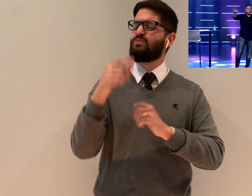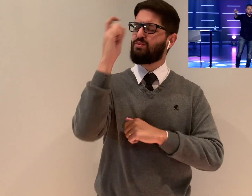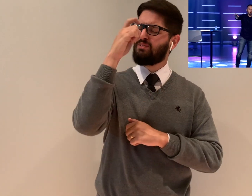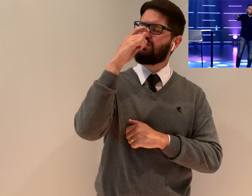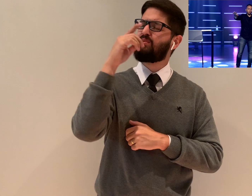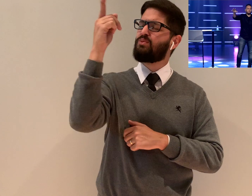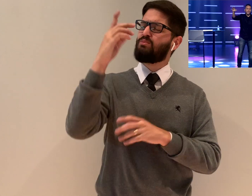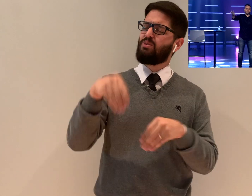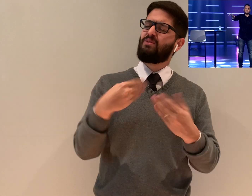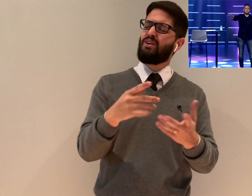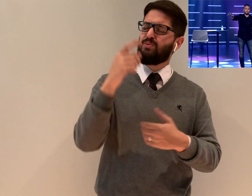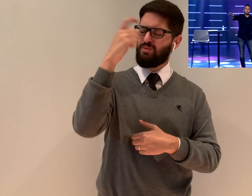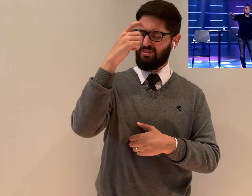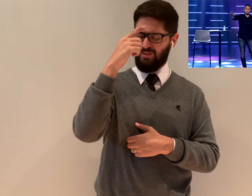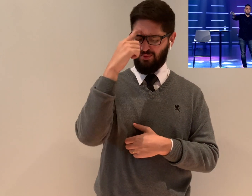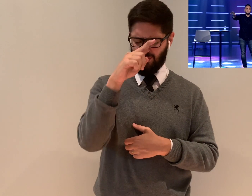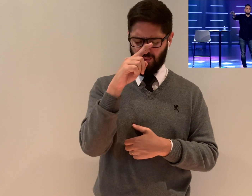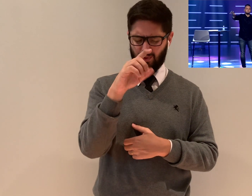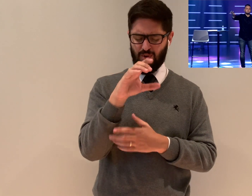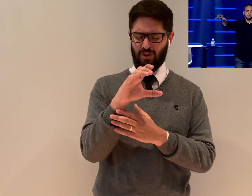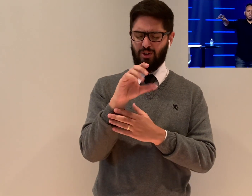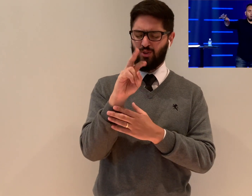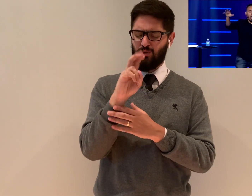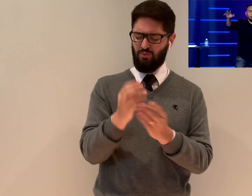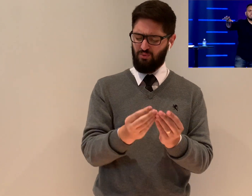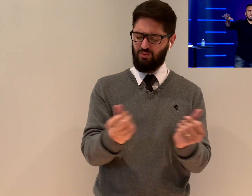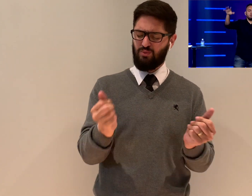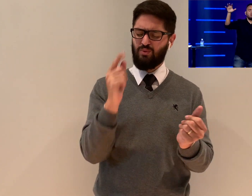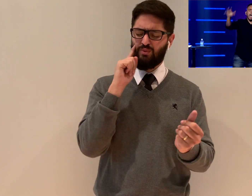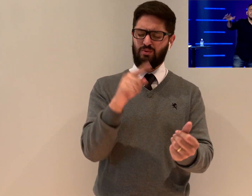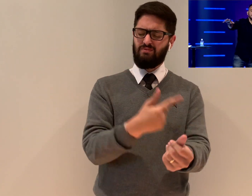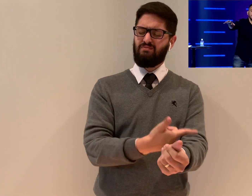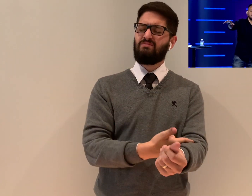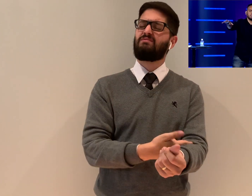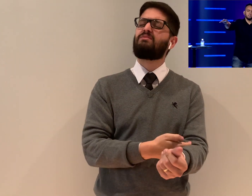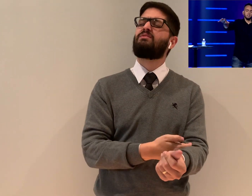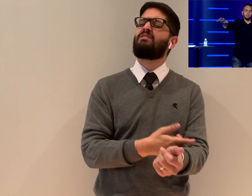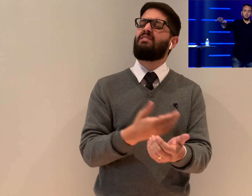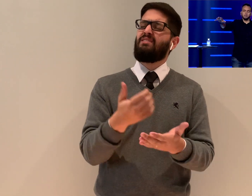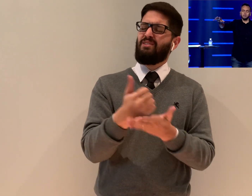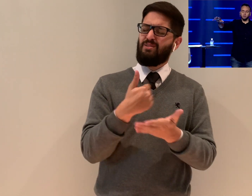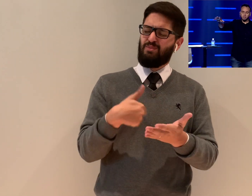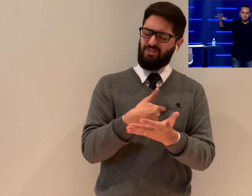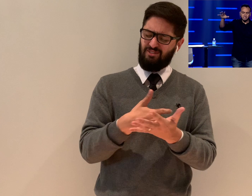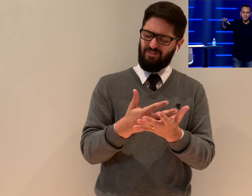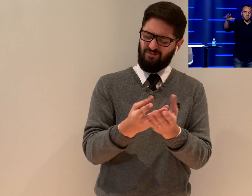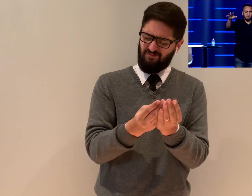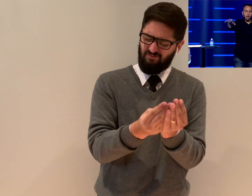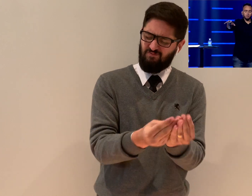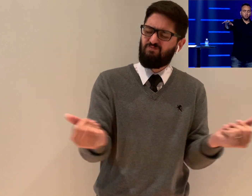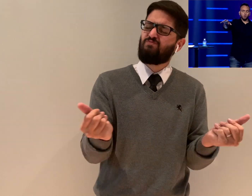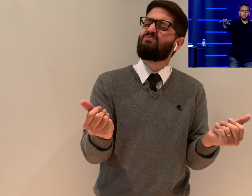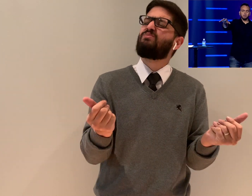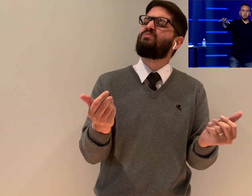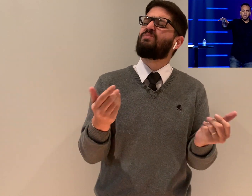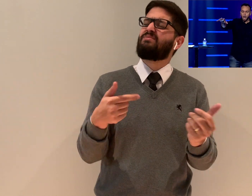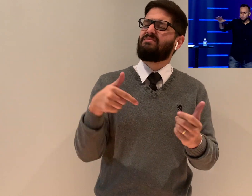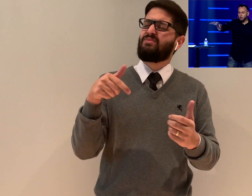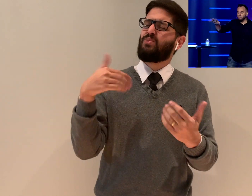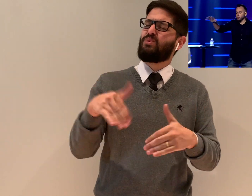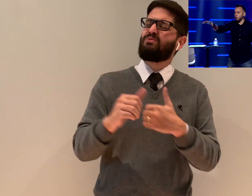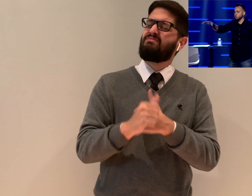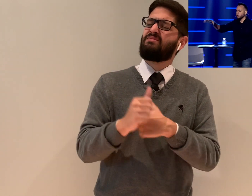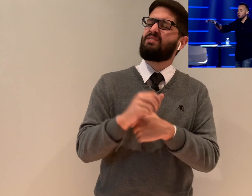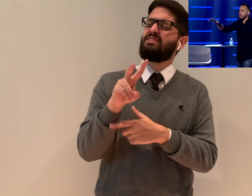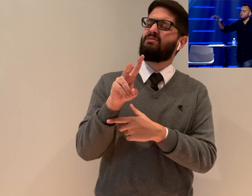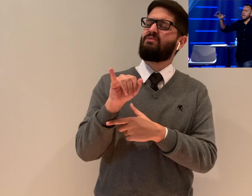for a cure, for a vaccine, Lord, that will help us eradicate this deadly virus, Lord. I pray